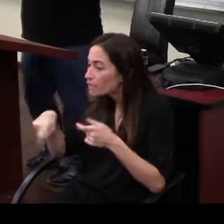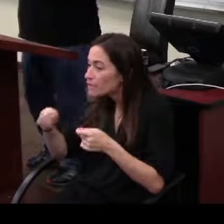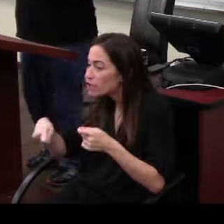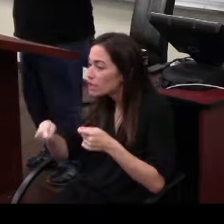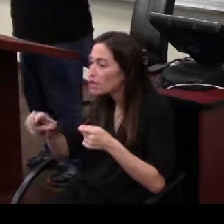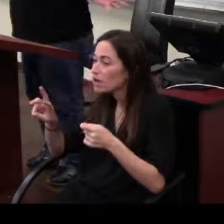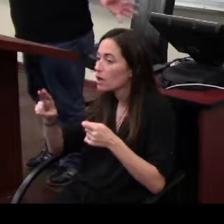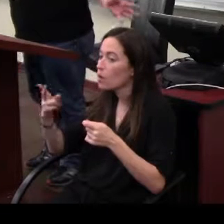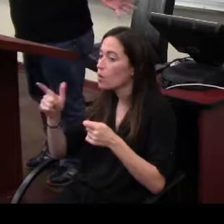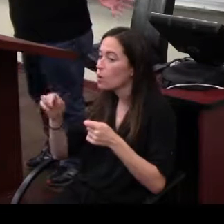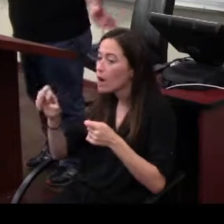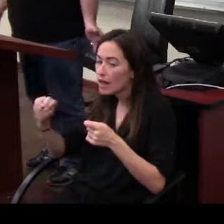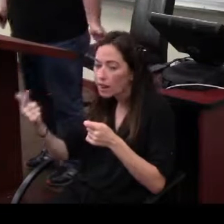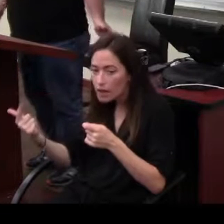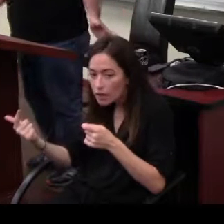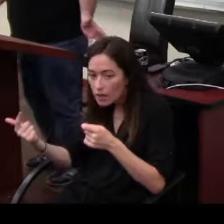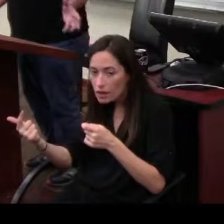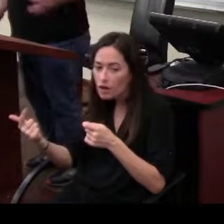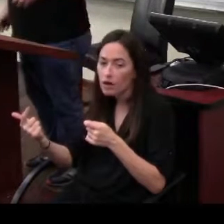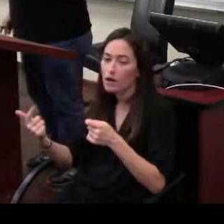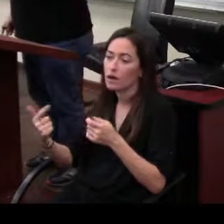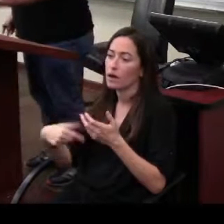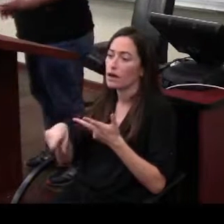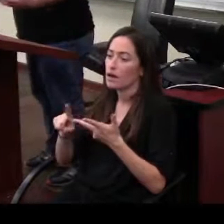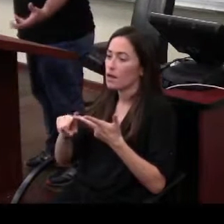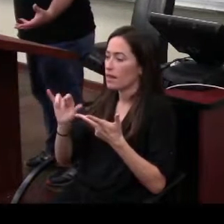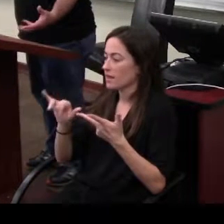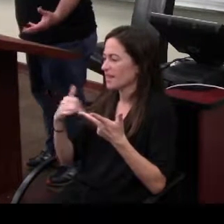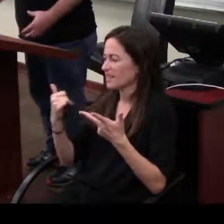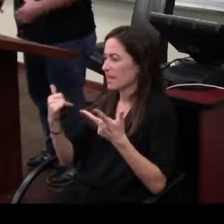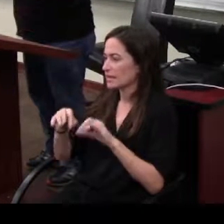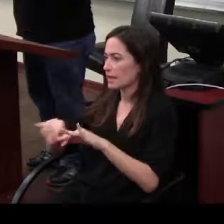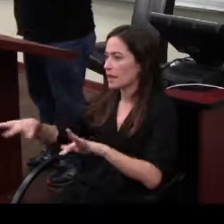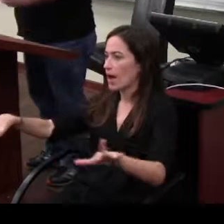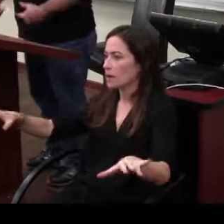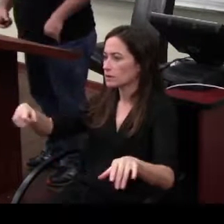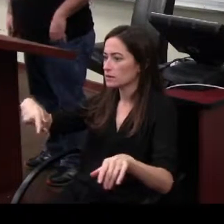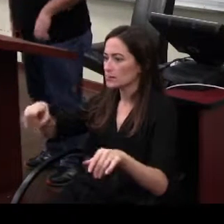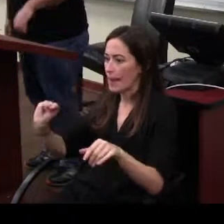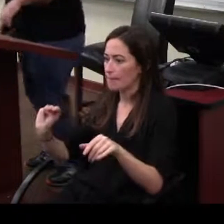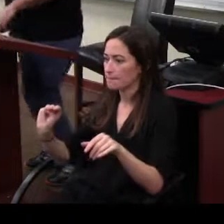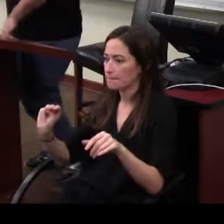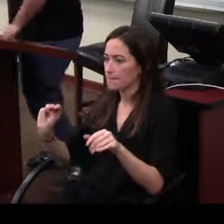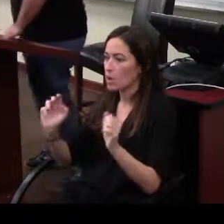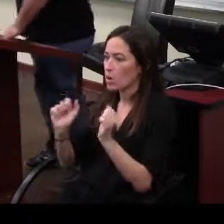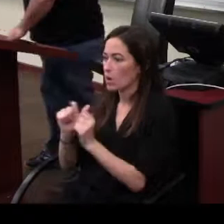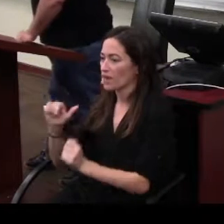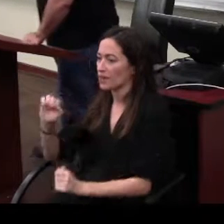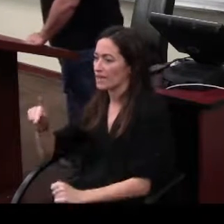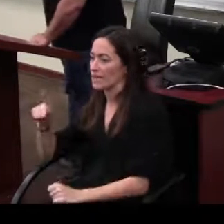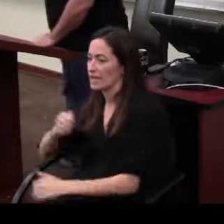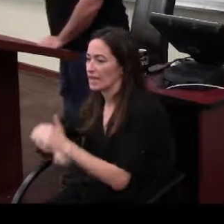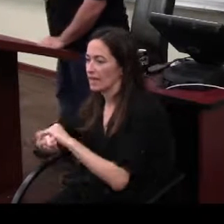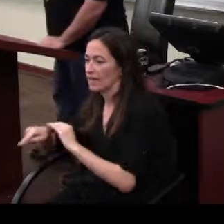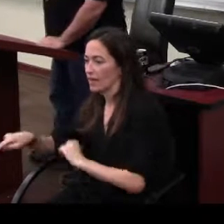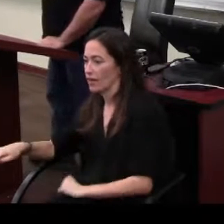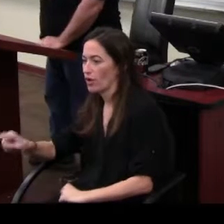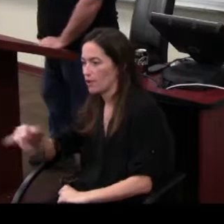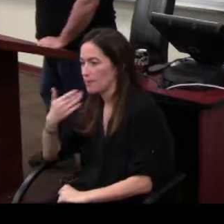your regular phishing, which is just kind of sending out a bunch of stuff in the spam with a malicious link. There's also